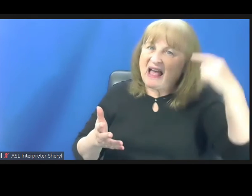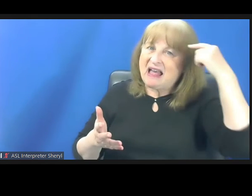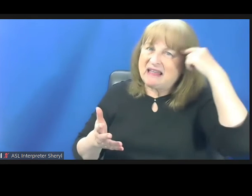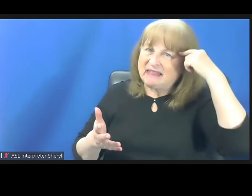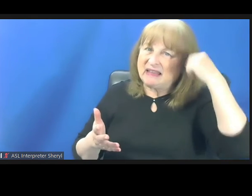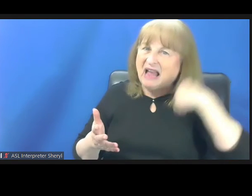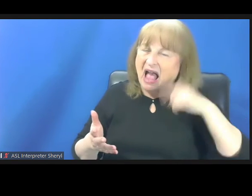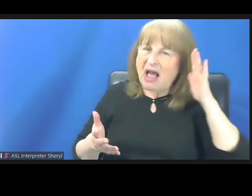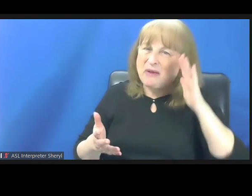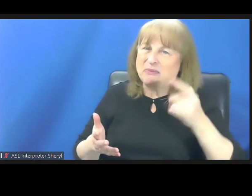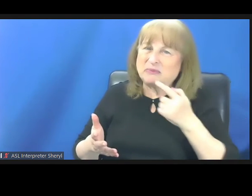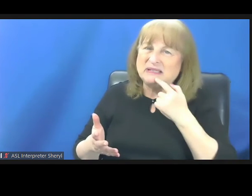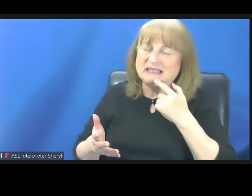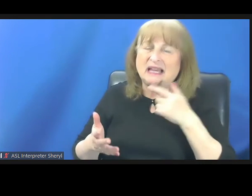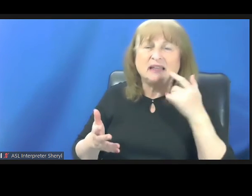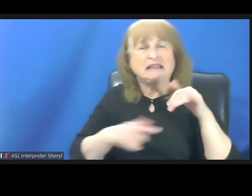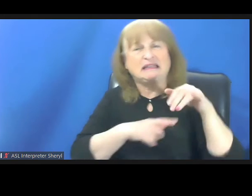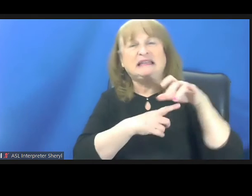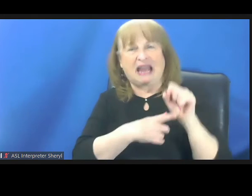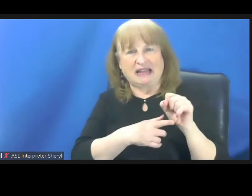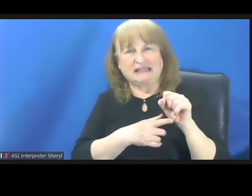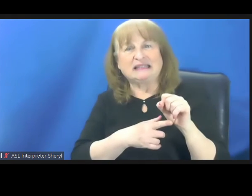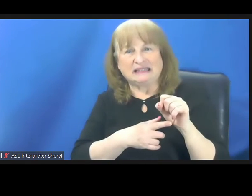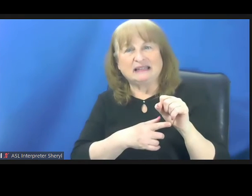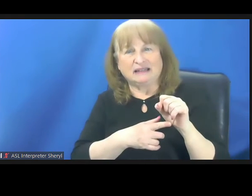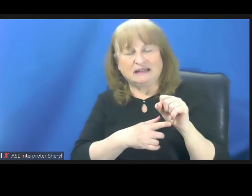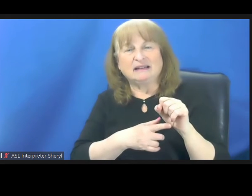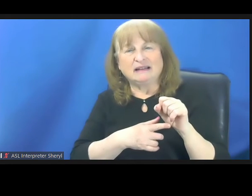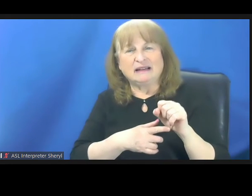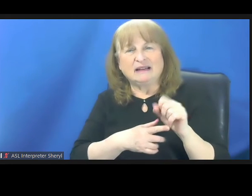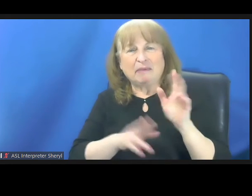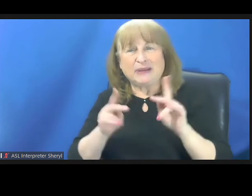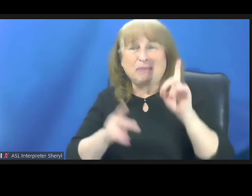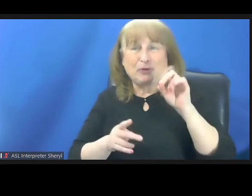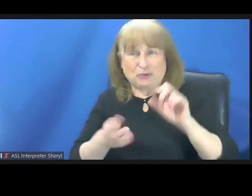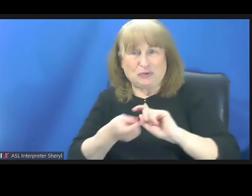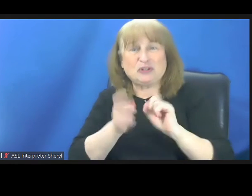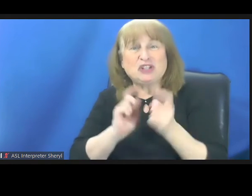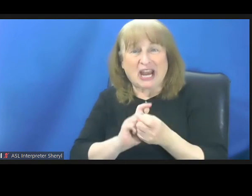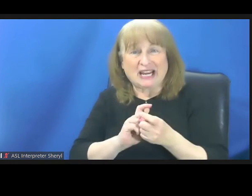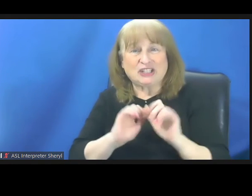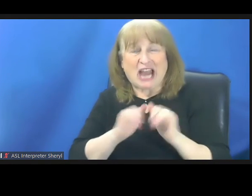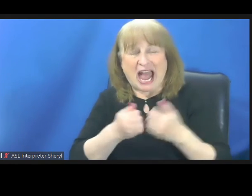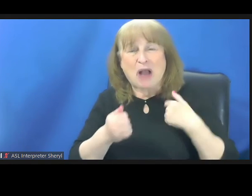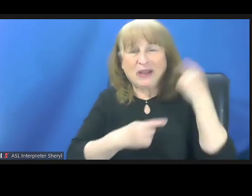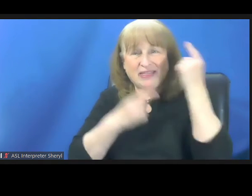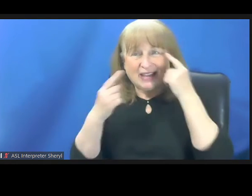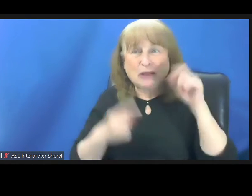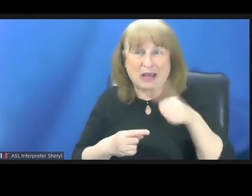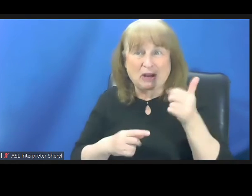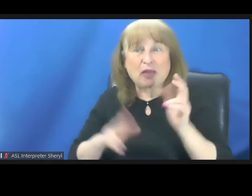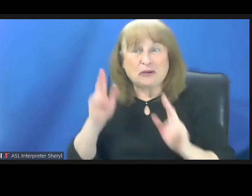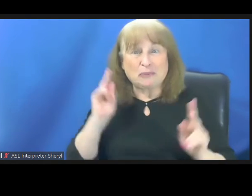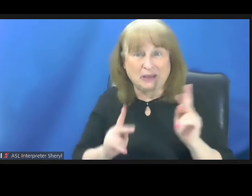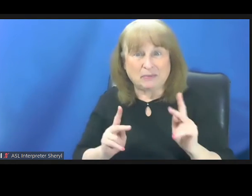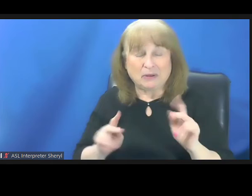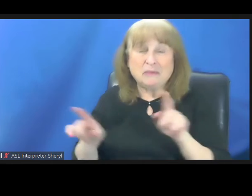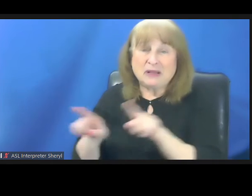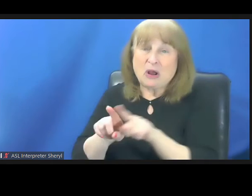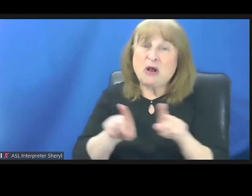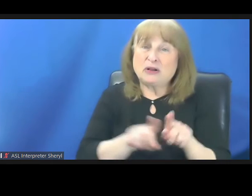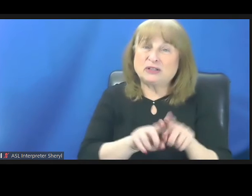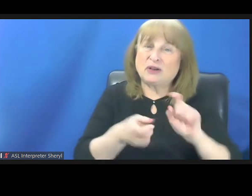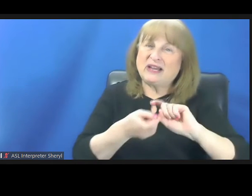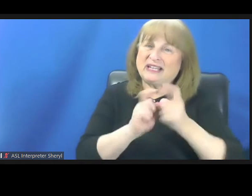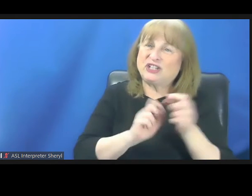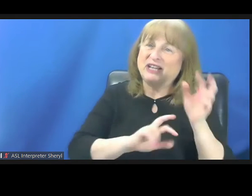would say simply, yes, it is. They do change how we think about other people, but also it